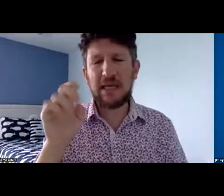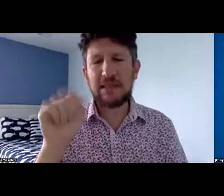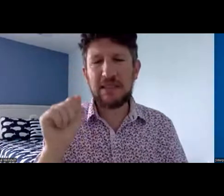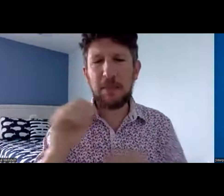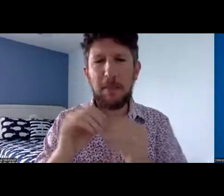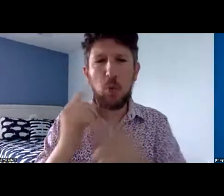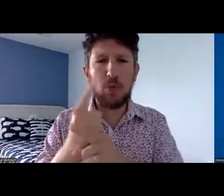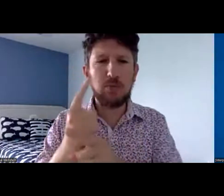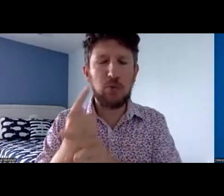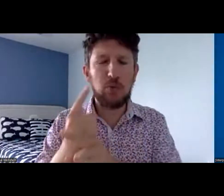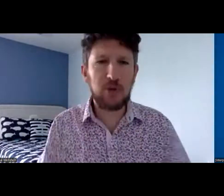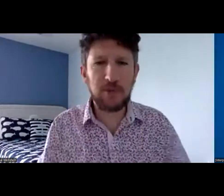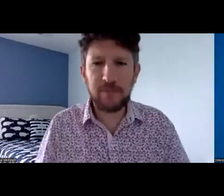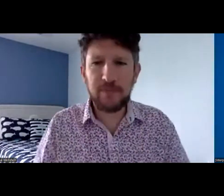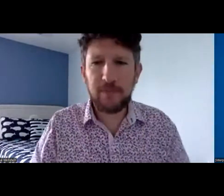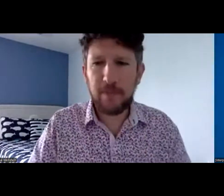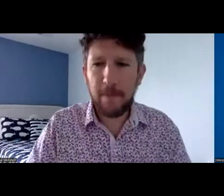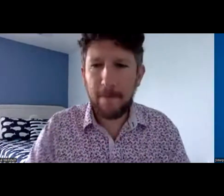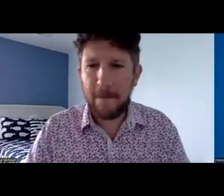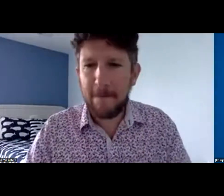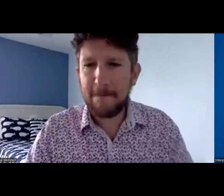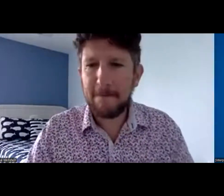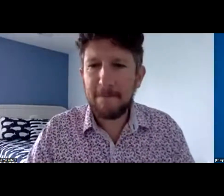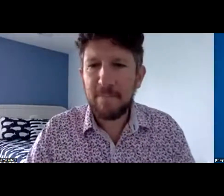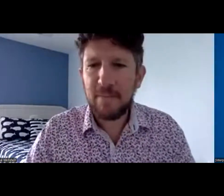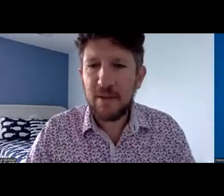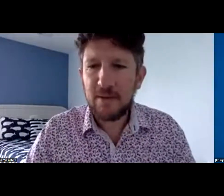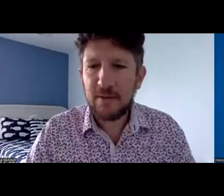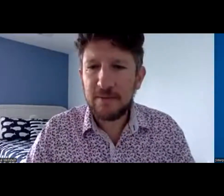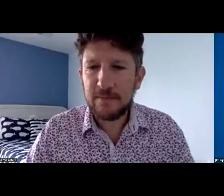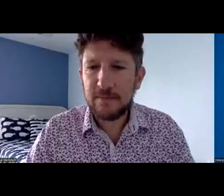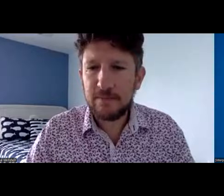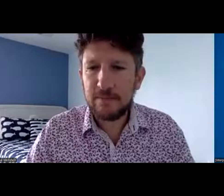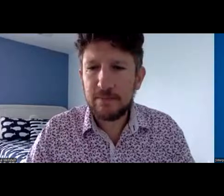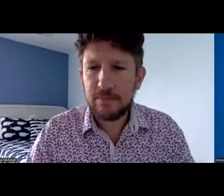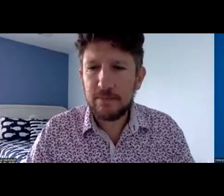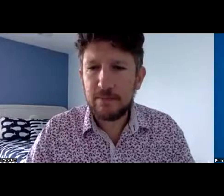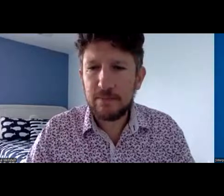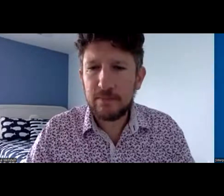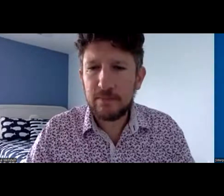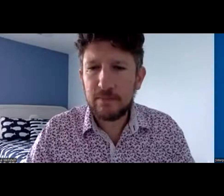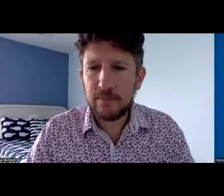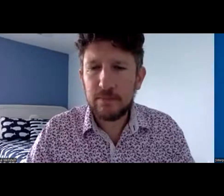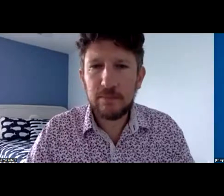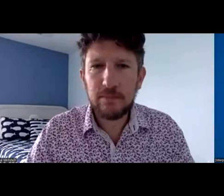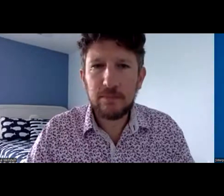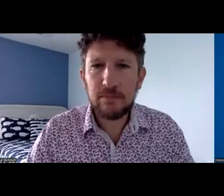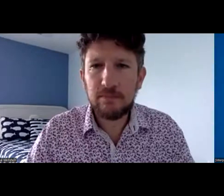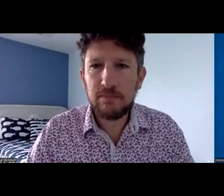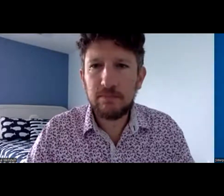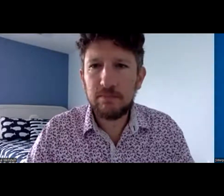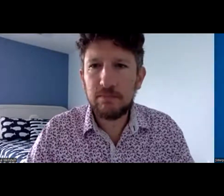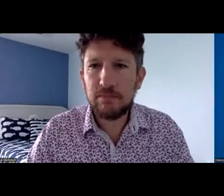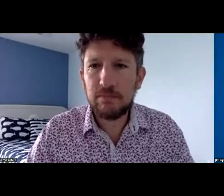versus in public schools where there can be more hesitation and uncertainty about those, and then the KTEA might be a better fit.